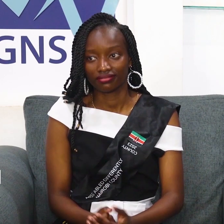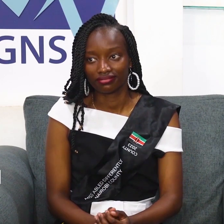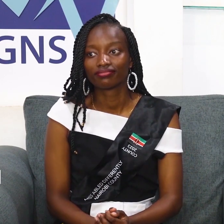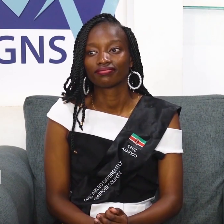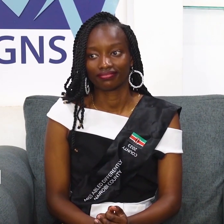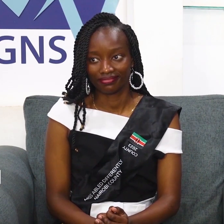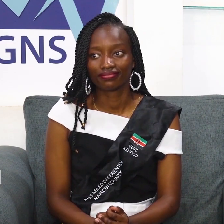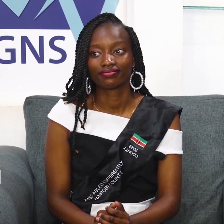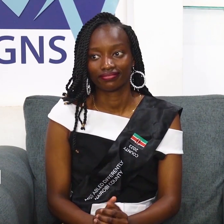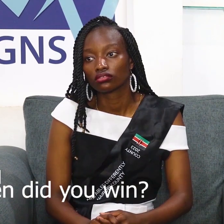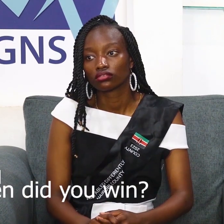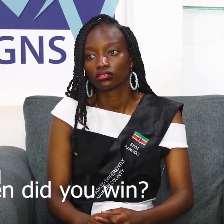2023.